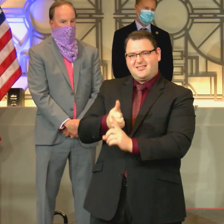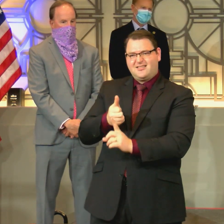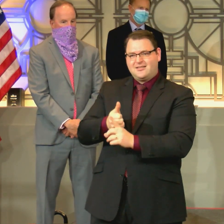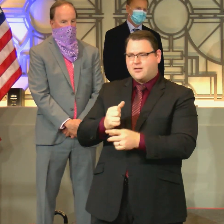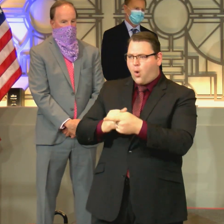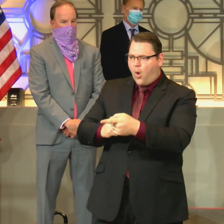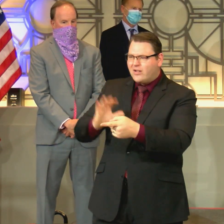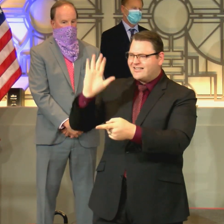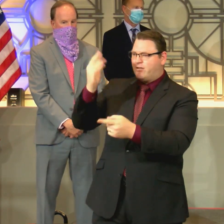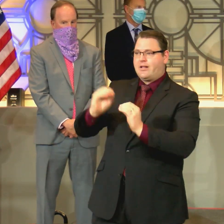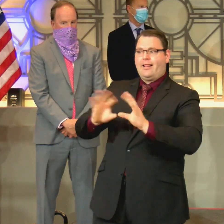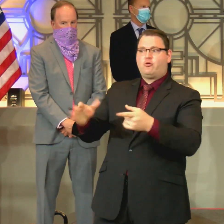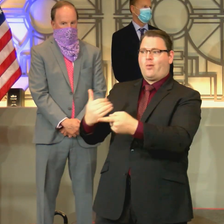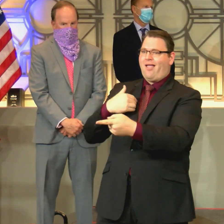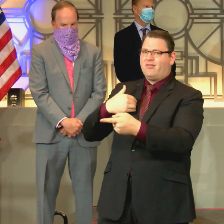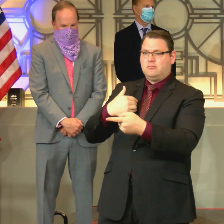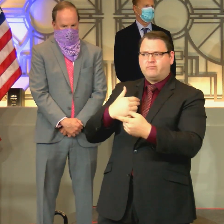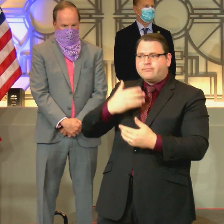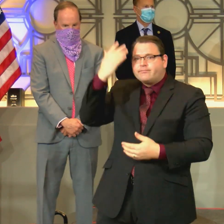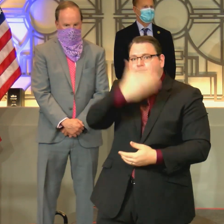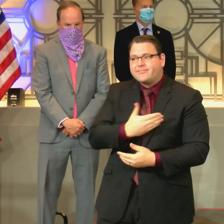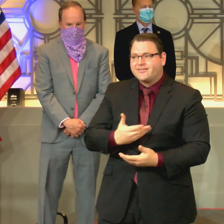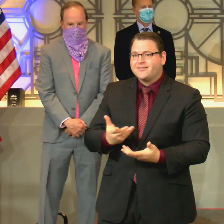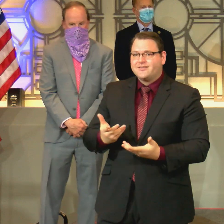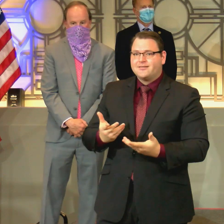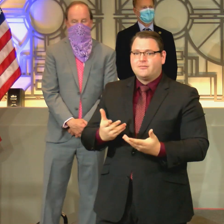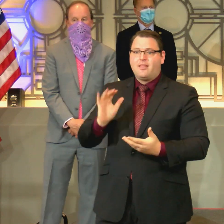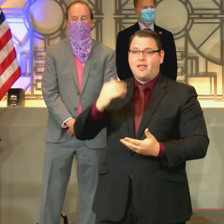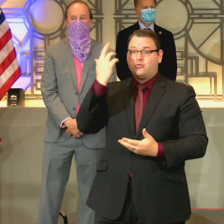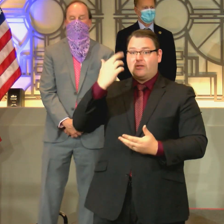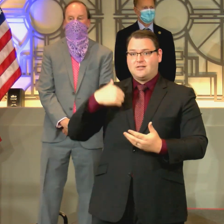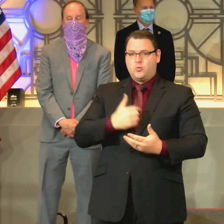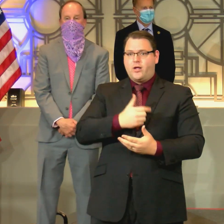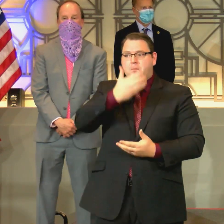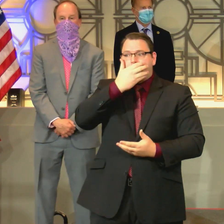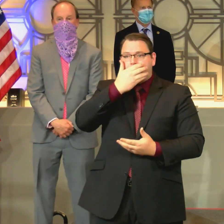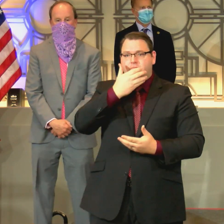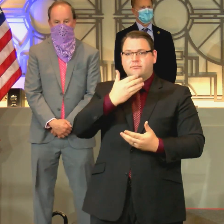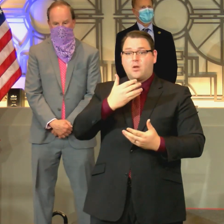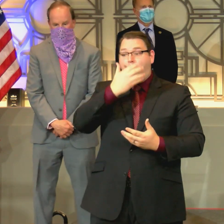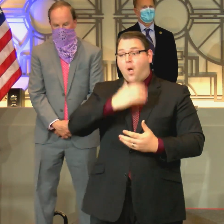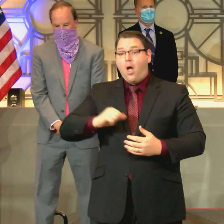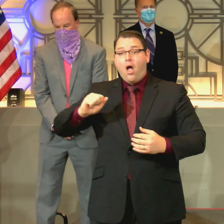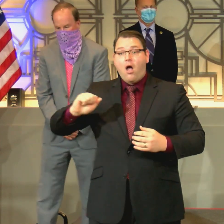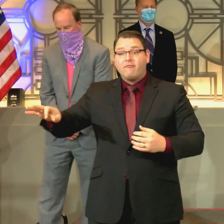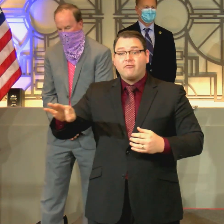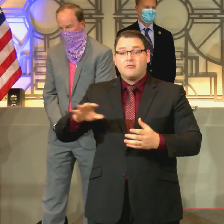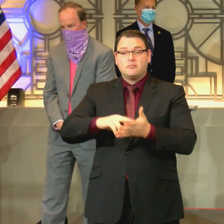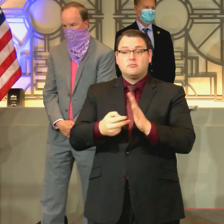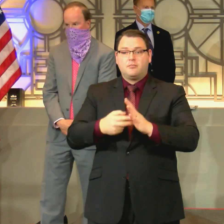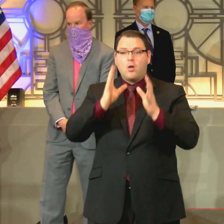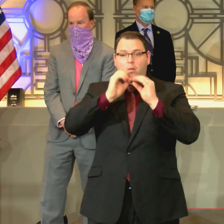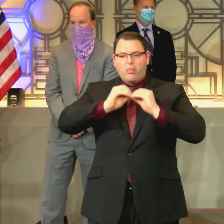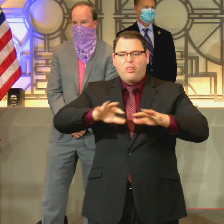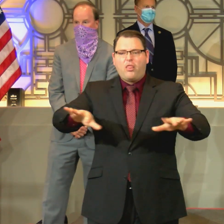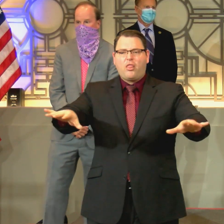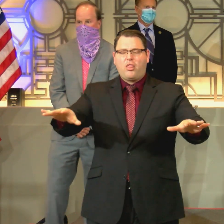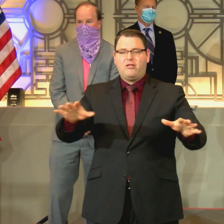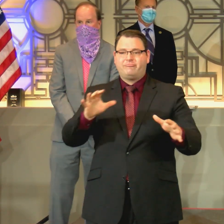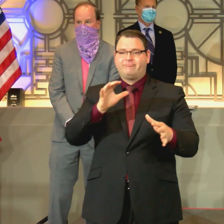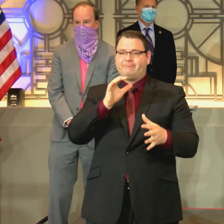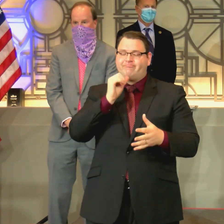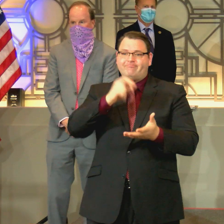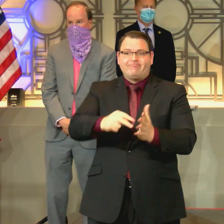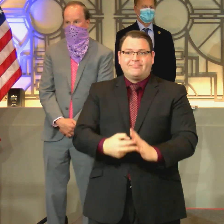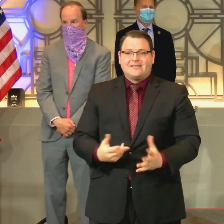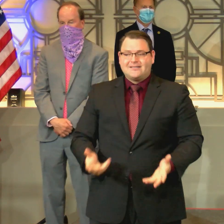masks, so we don't accidentally spread it. But if one person were to infect 2.5 people, which is the estimate of what one person